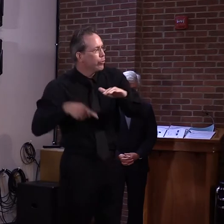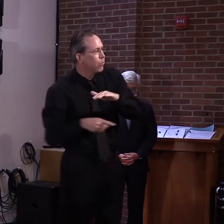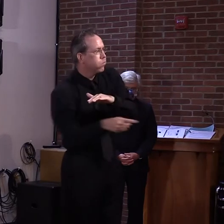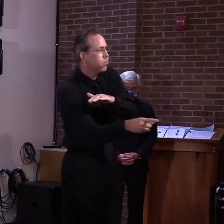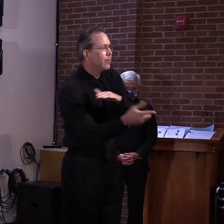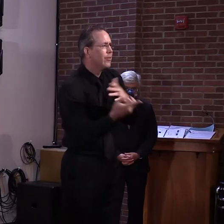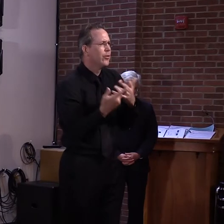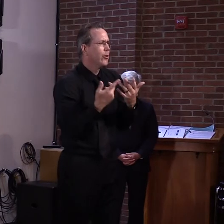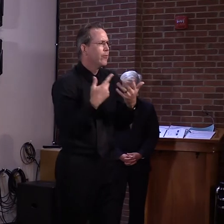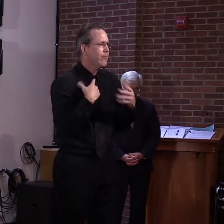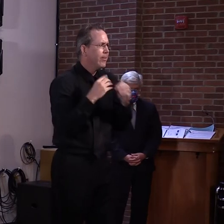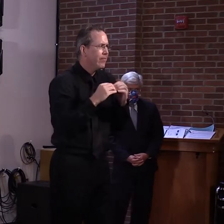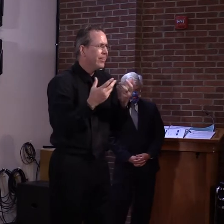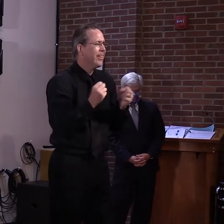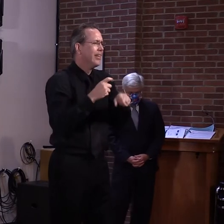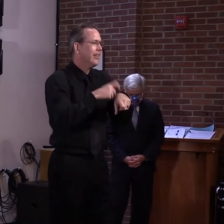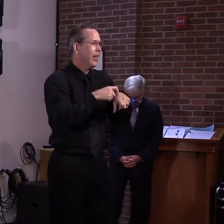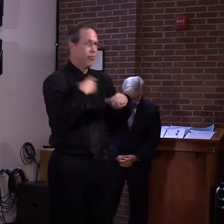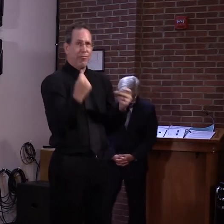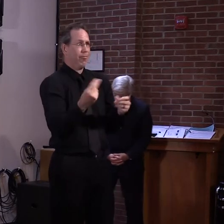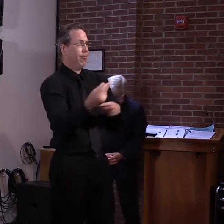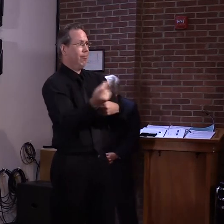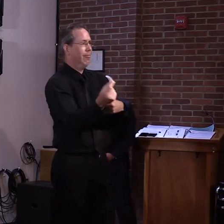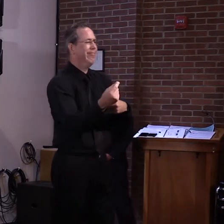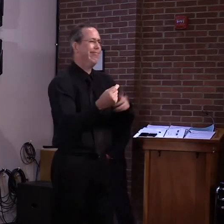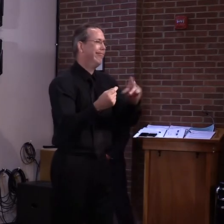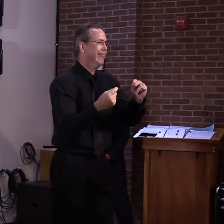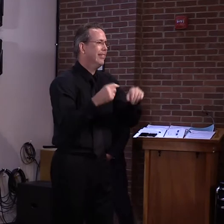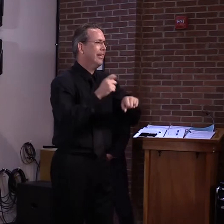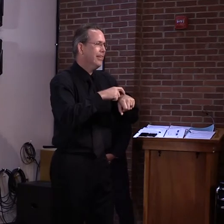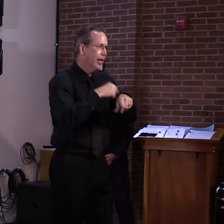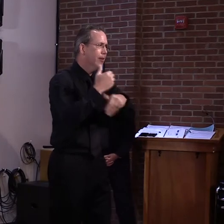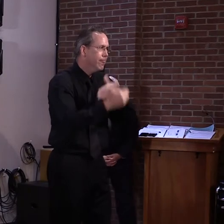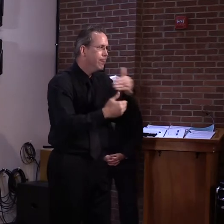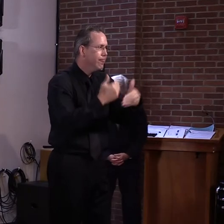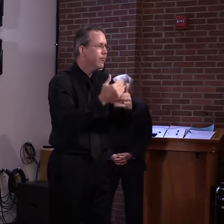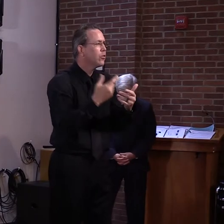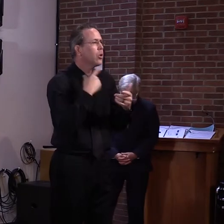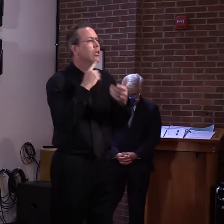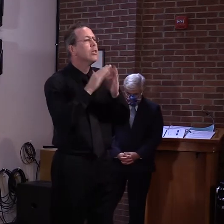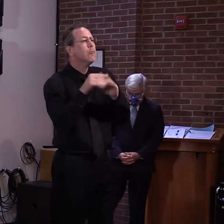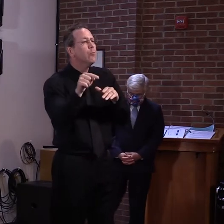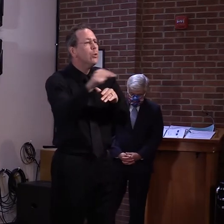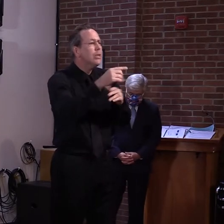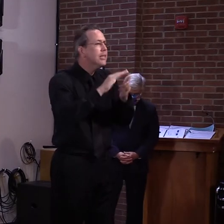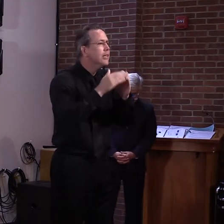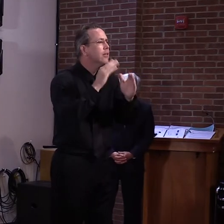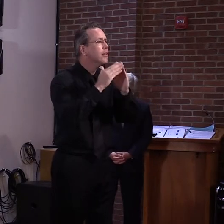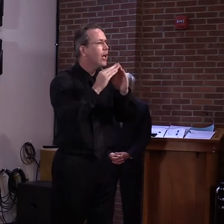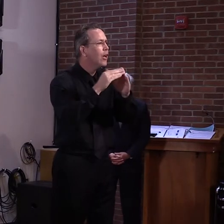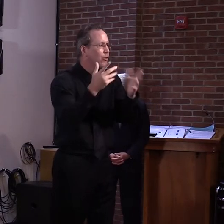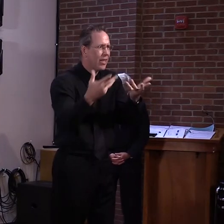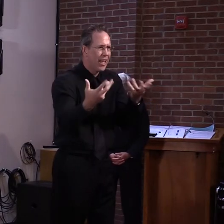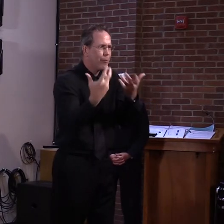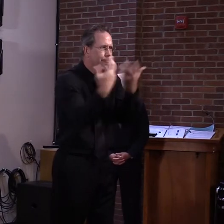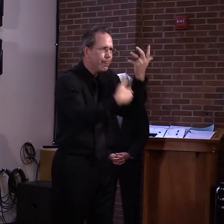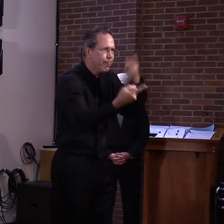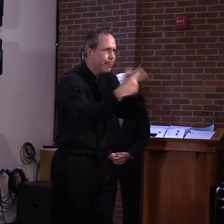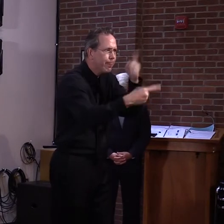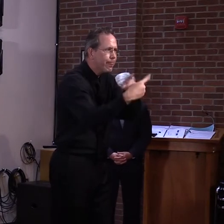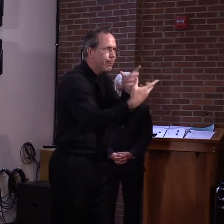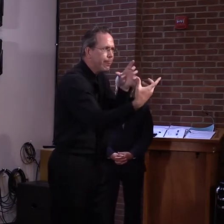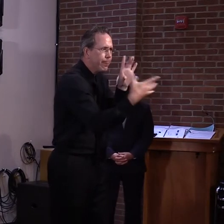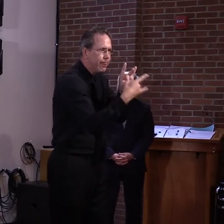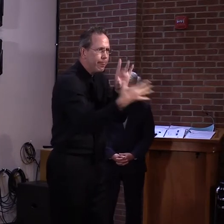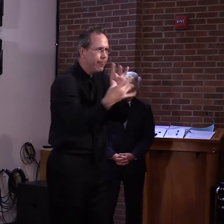of the communities with a combined sewer system at this point has entered into an order with the agency that prescribes a path forward with